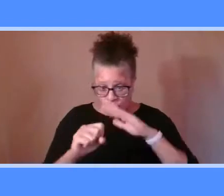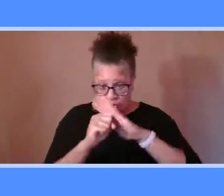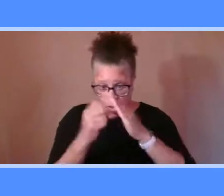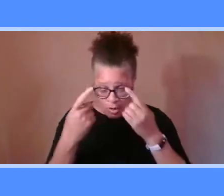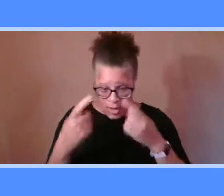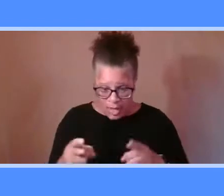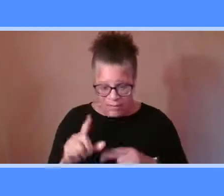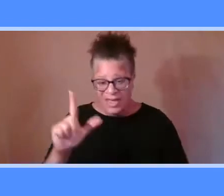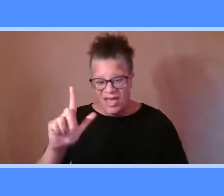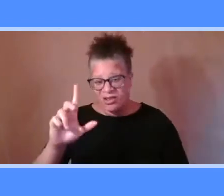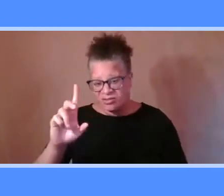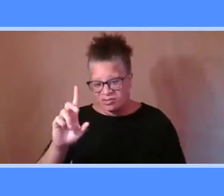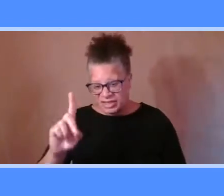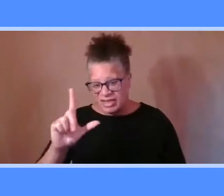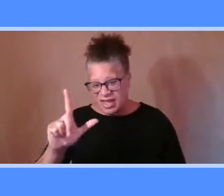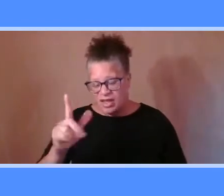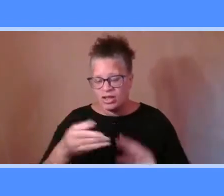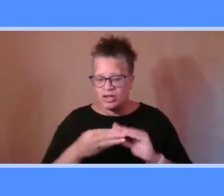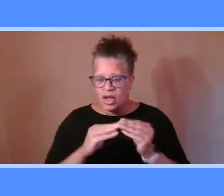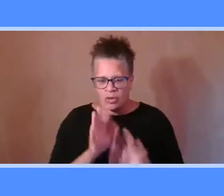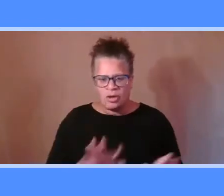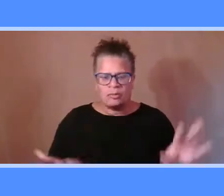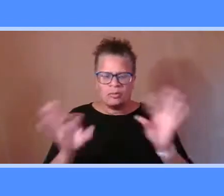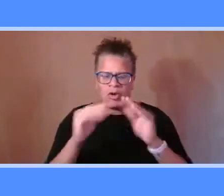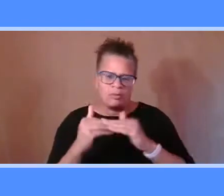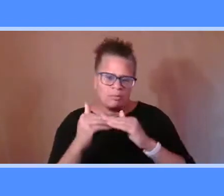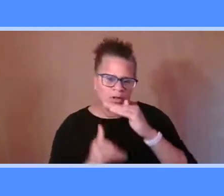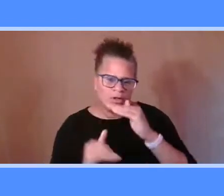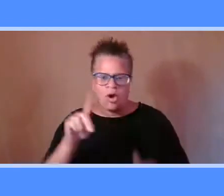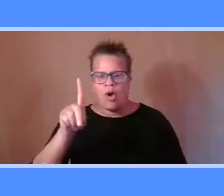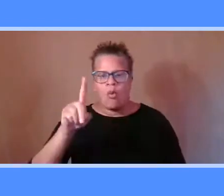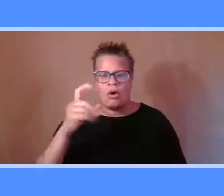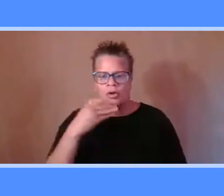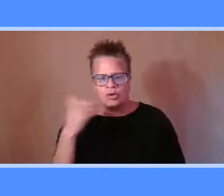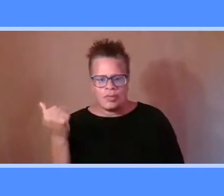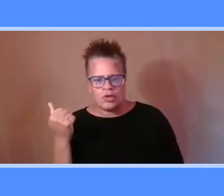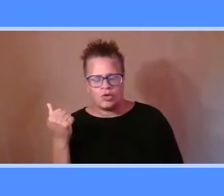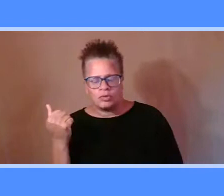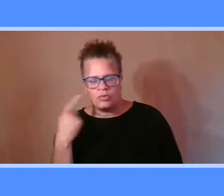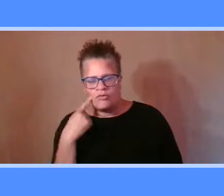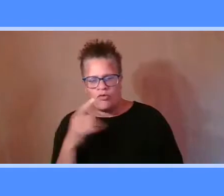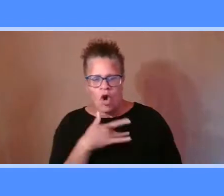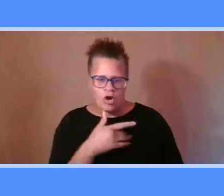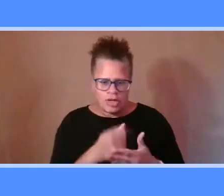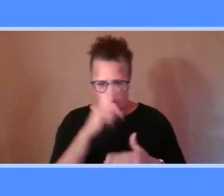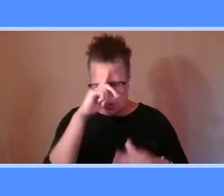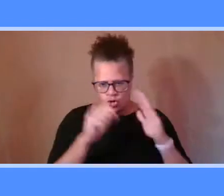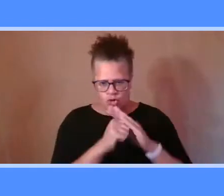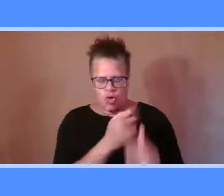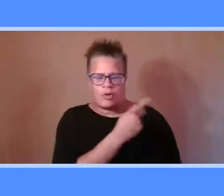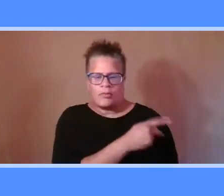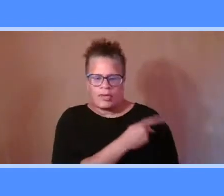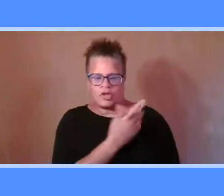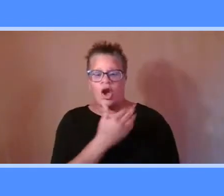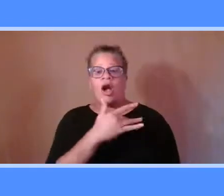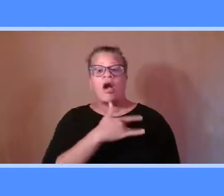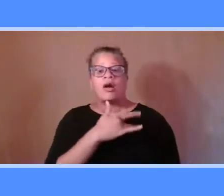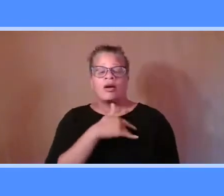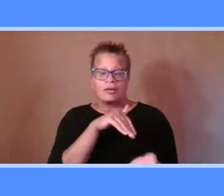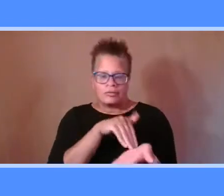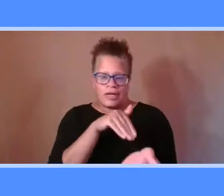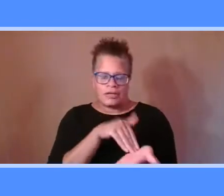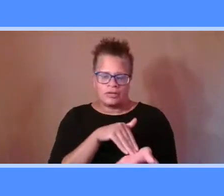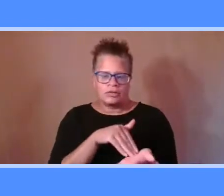that LDL number really needs to be below 100. And you know, the cardiologists get